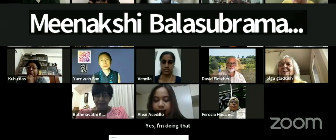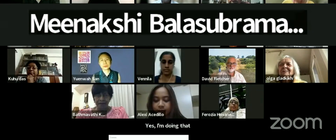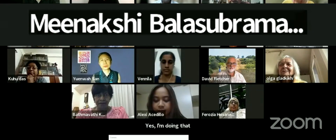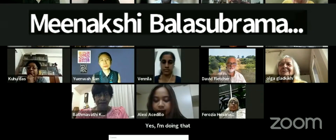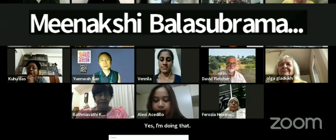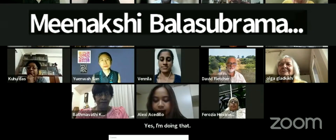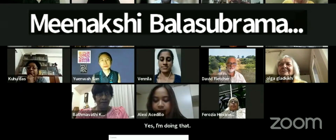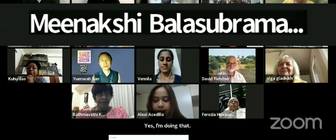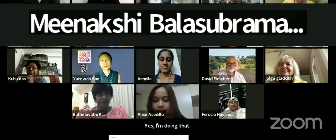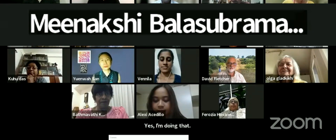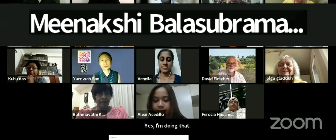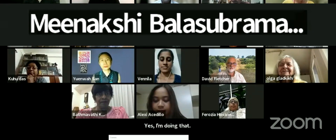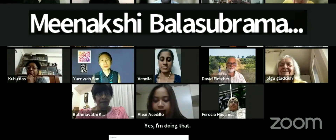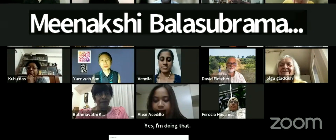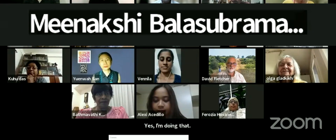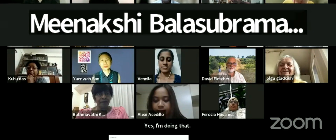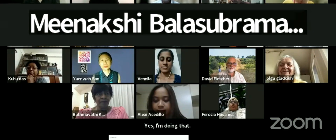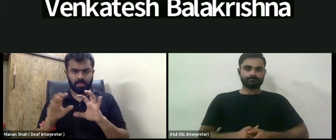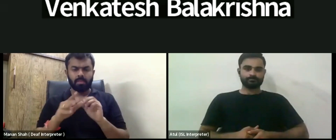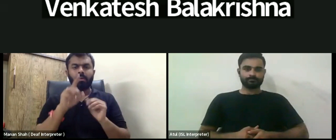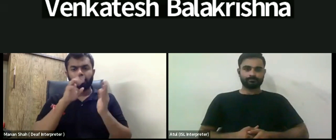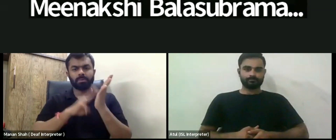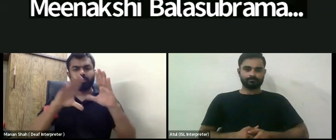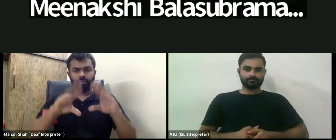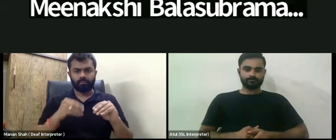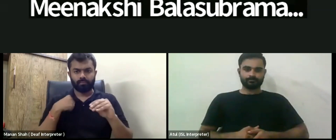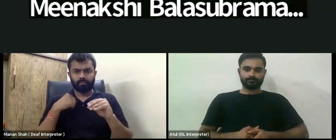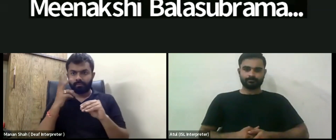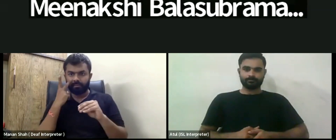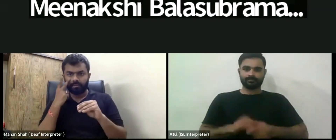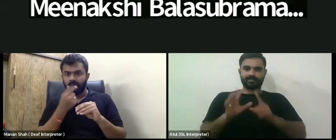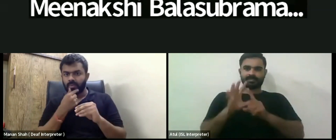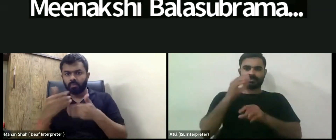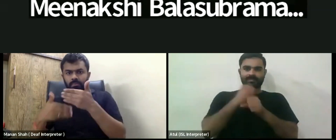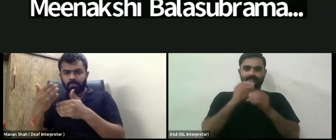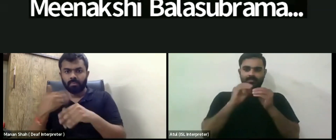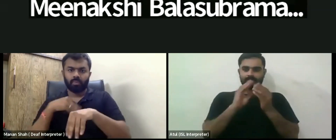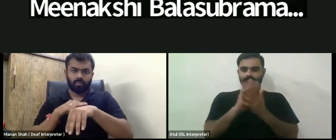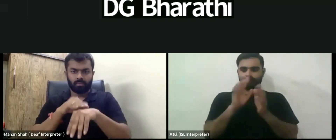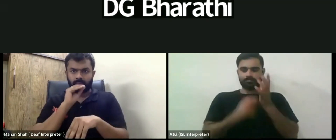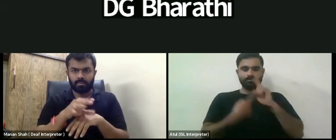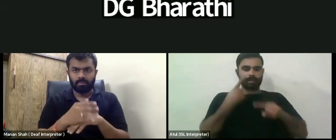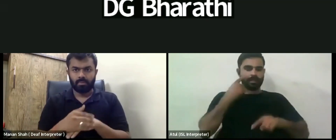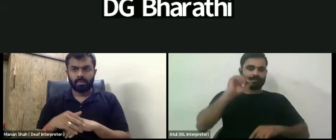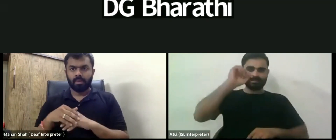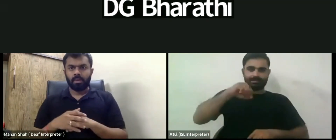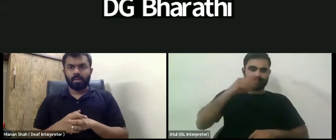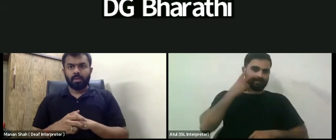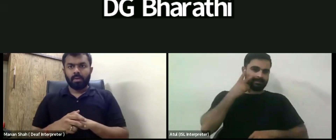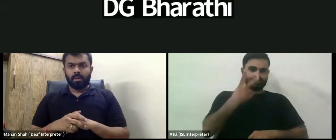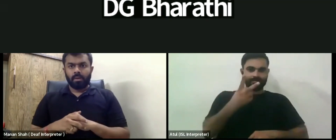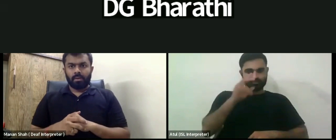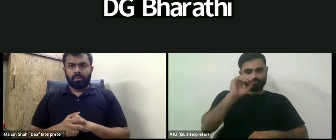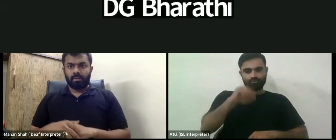Now we are moving into the question answer session. DG Bharati? Hello? Yes. This is just a